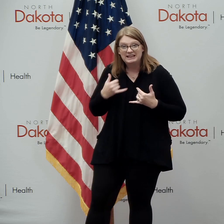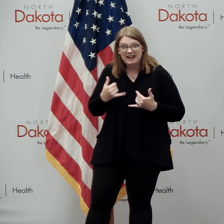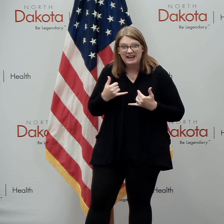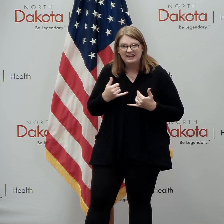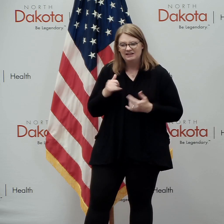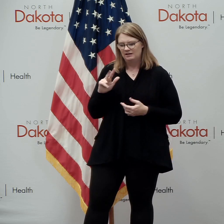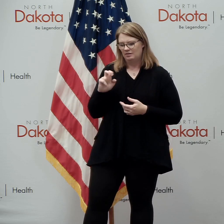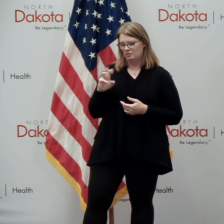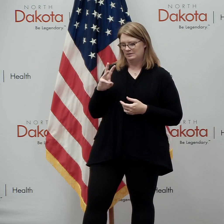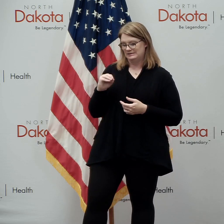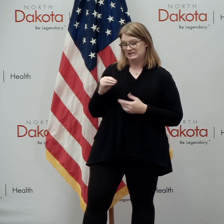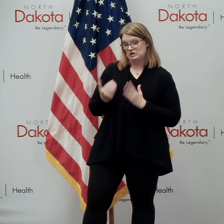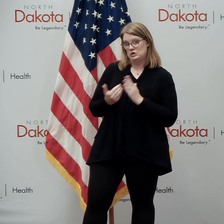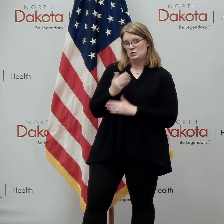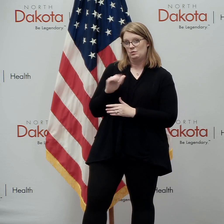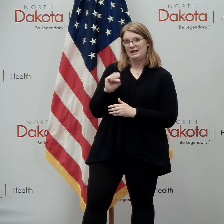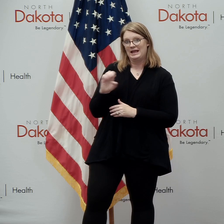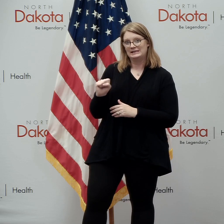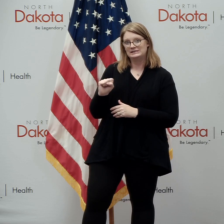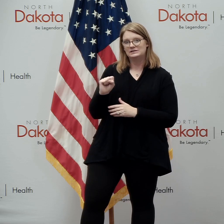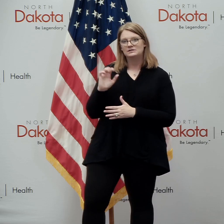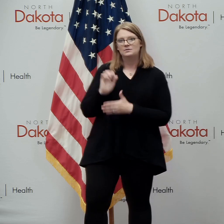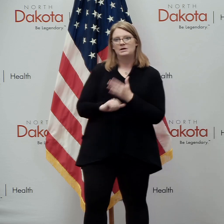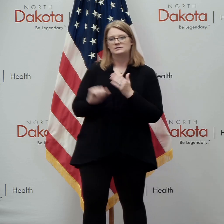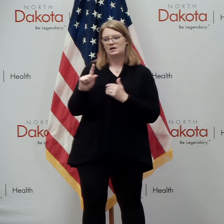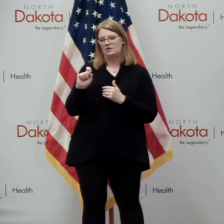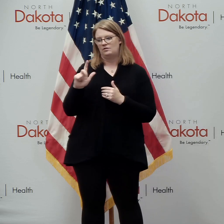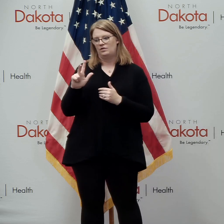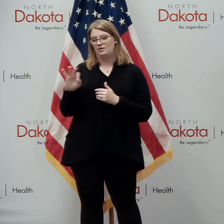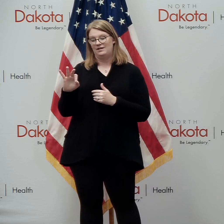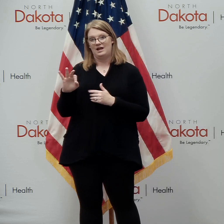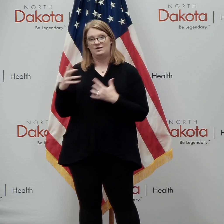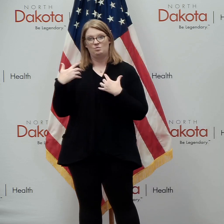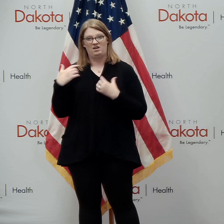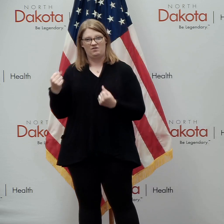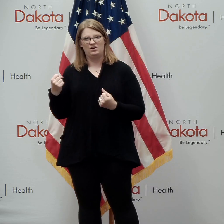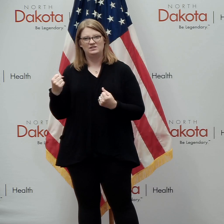had 360 new cases minus 139 recoveries to get us to